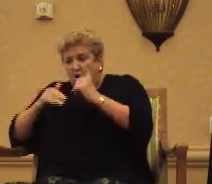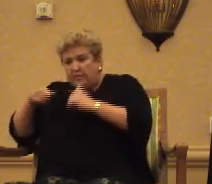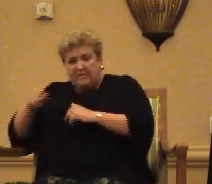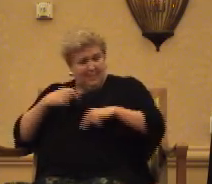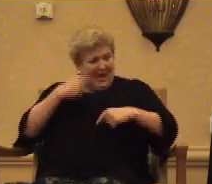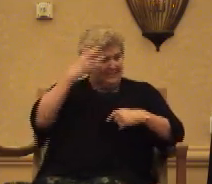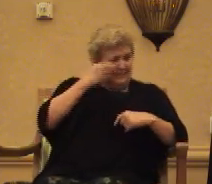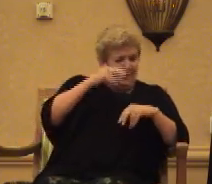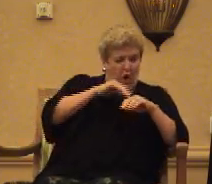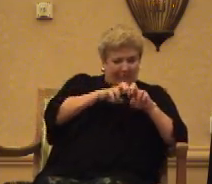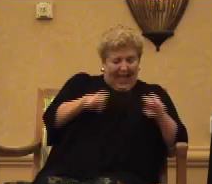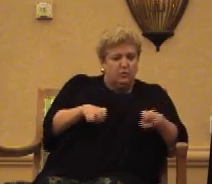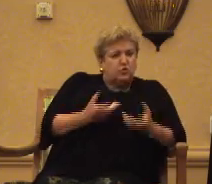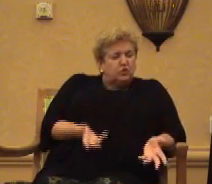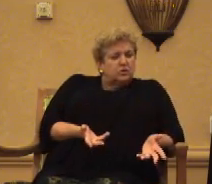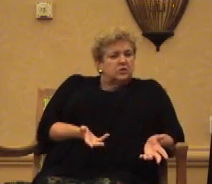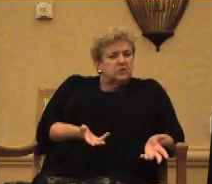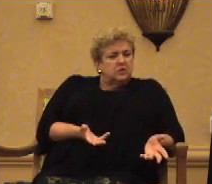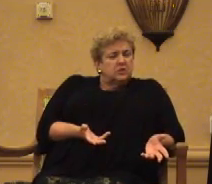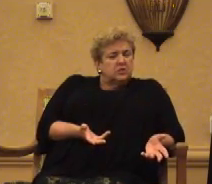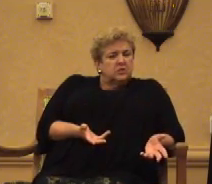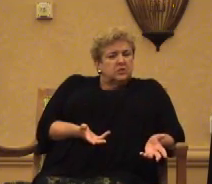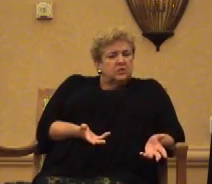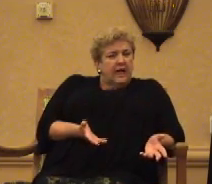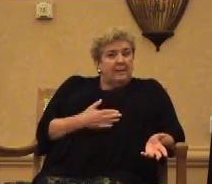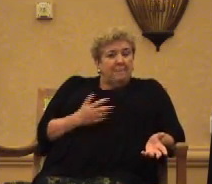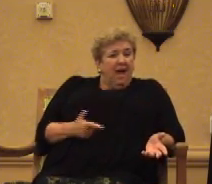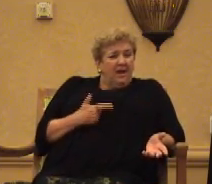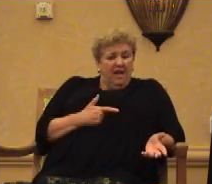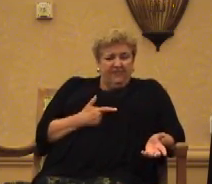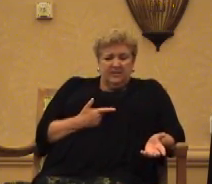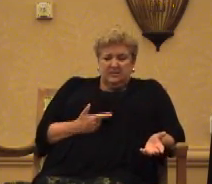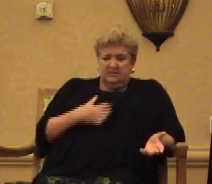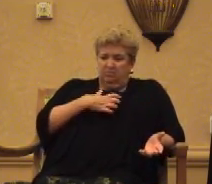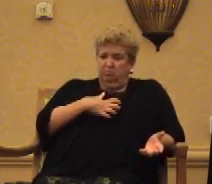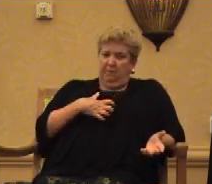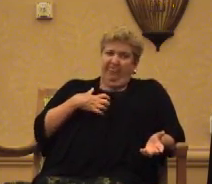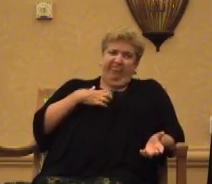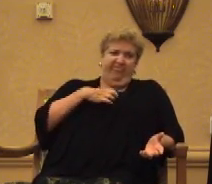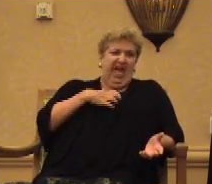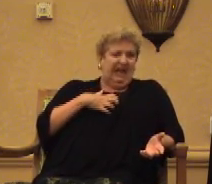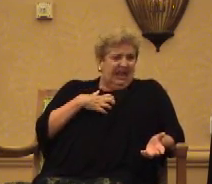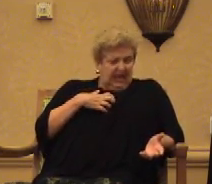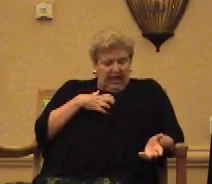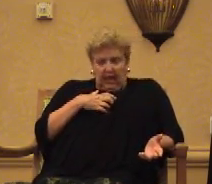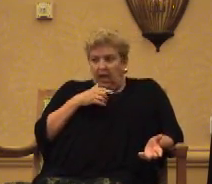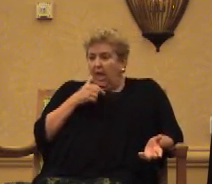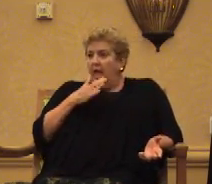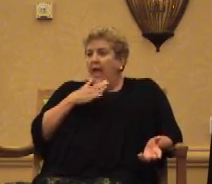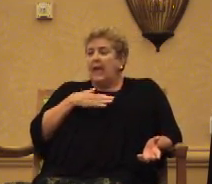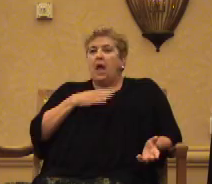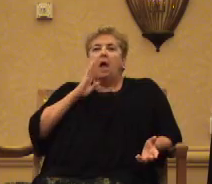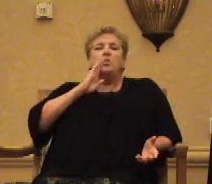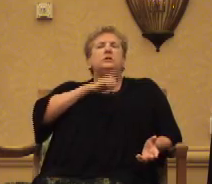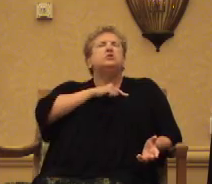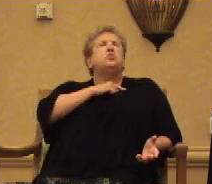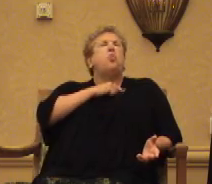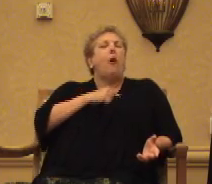And my life is pathetic. And I would swear to myself. But there's something about